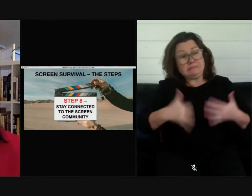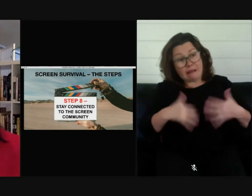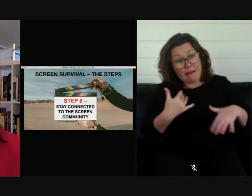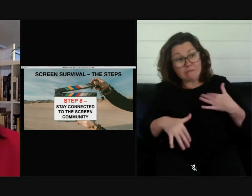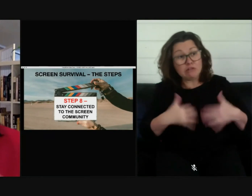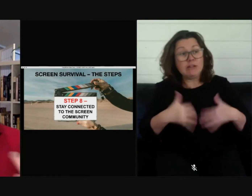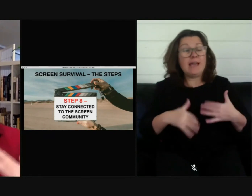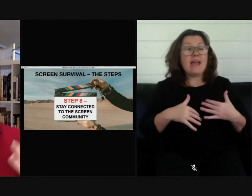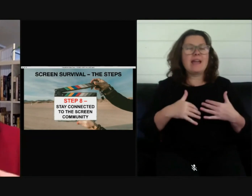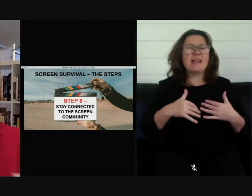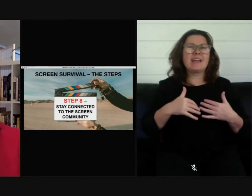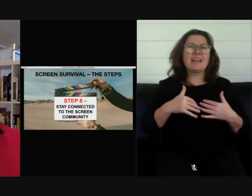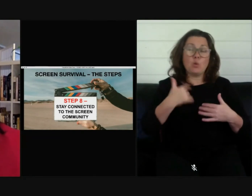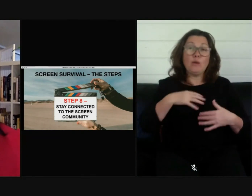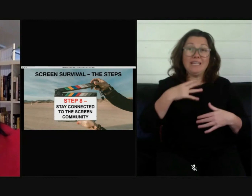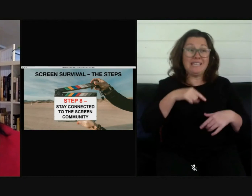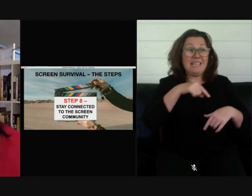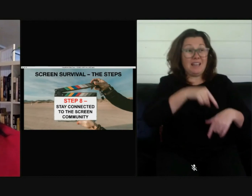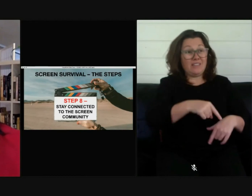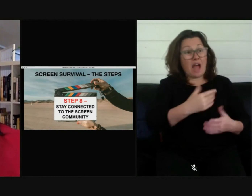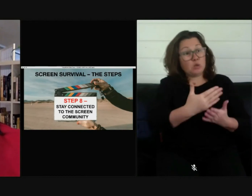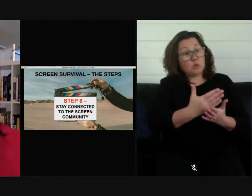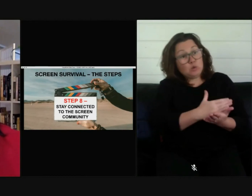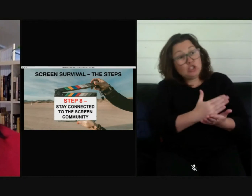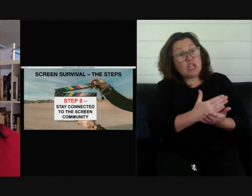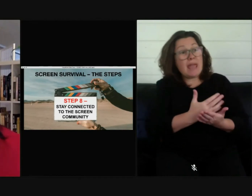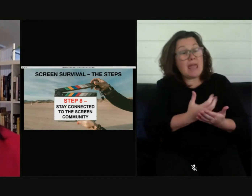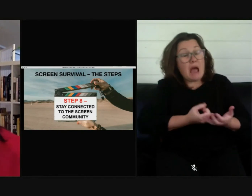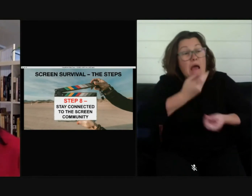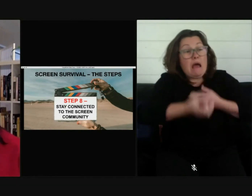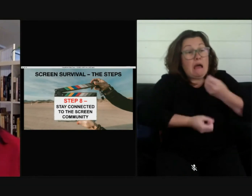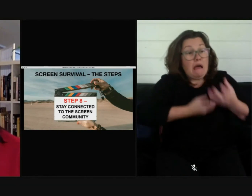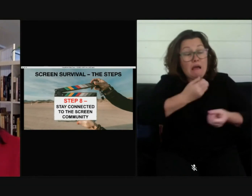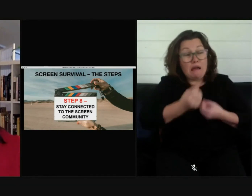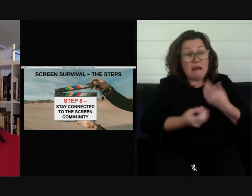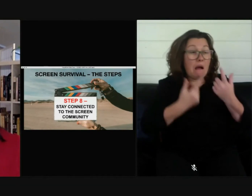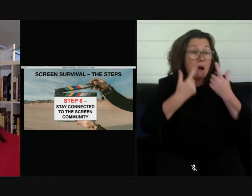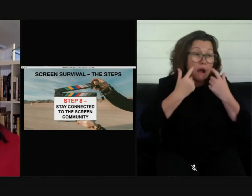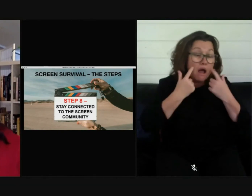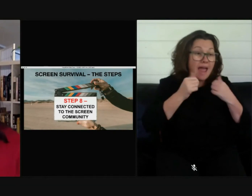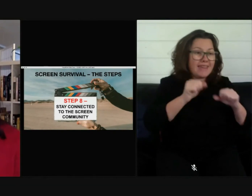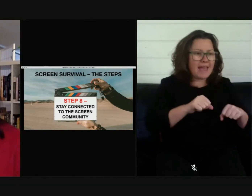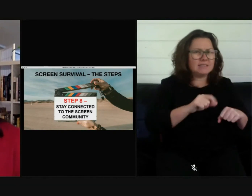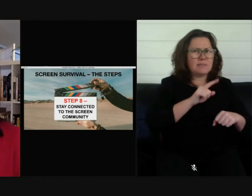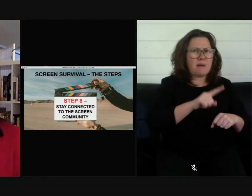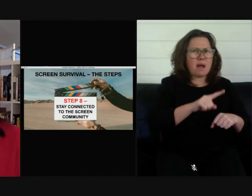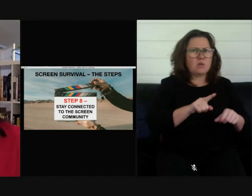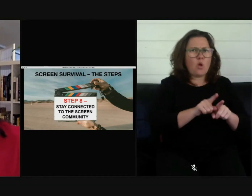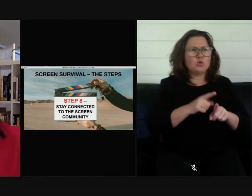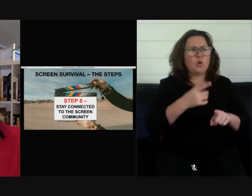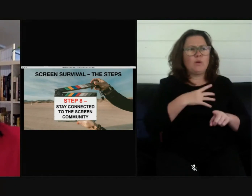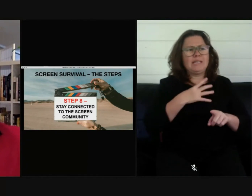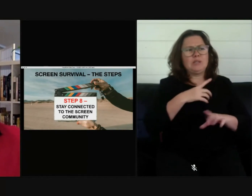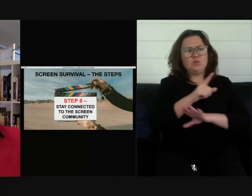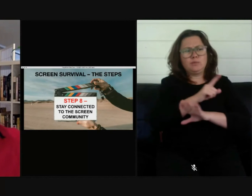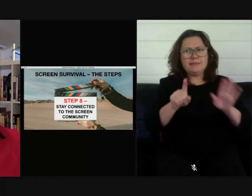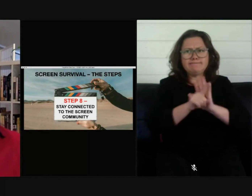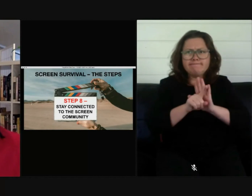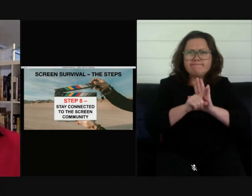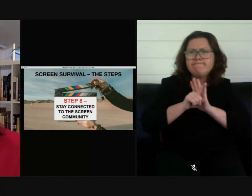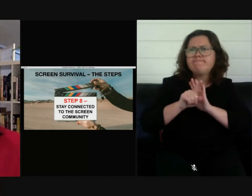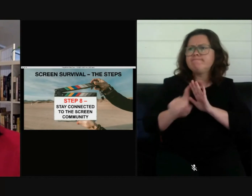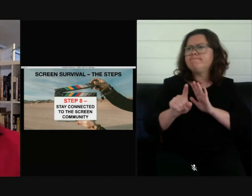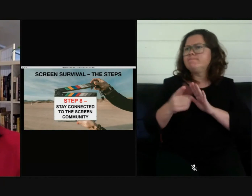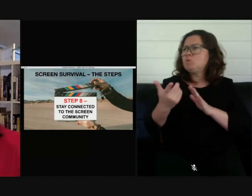about gathering up ideas from as many different places that we can in order to share them and use